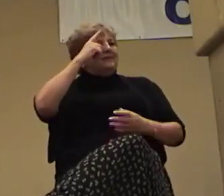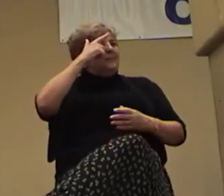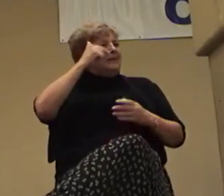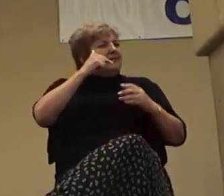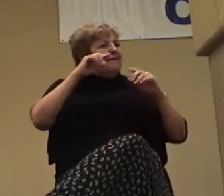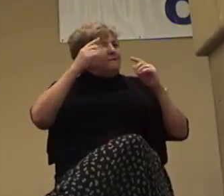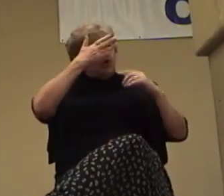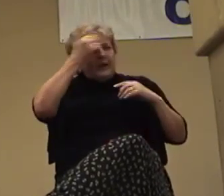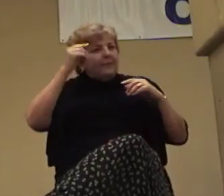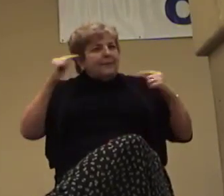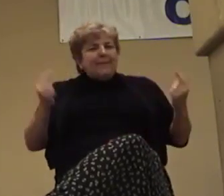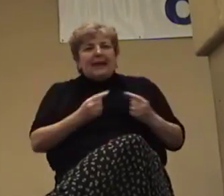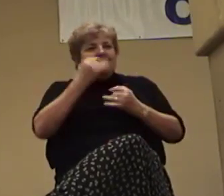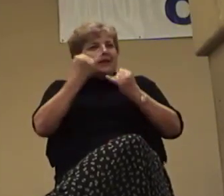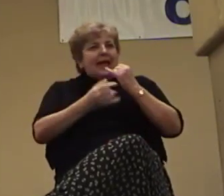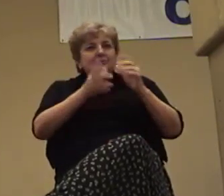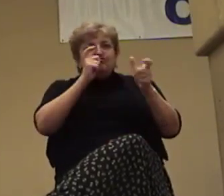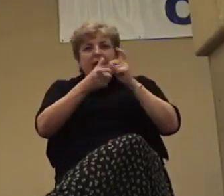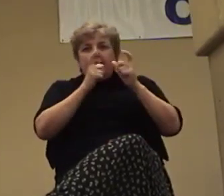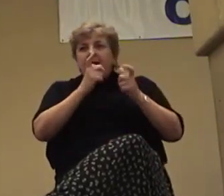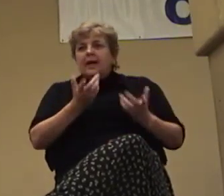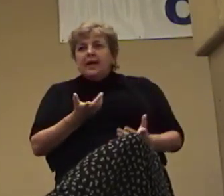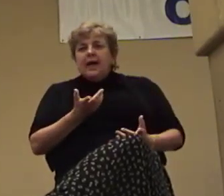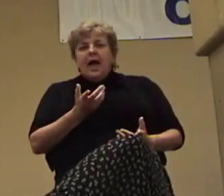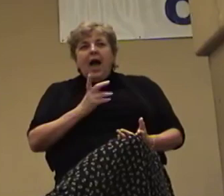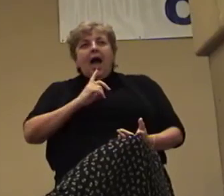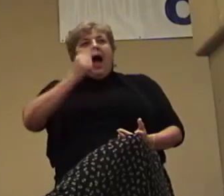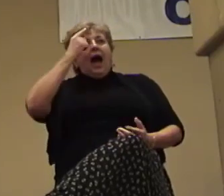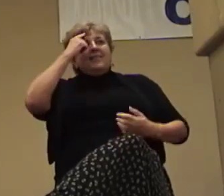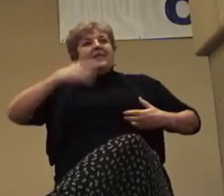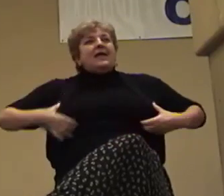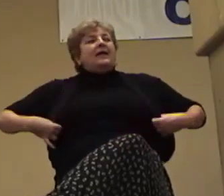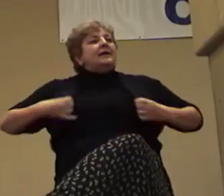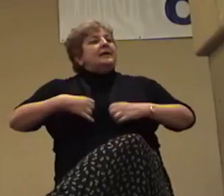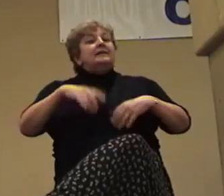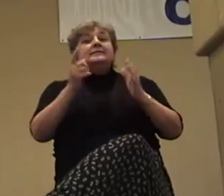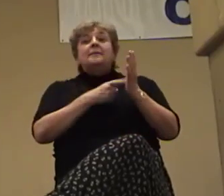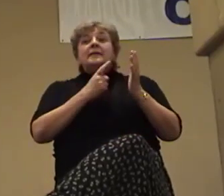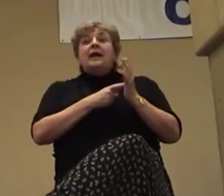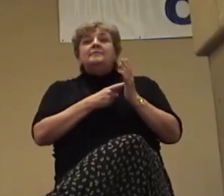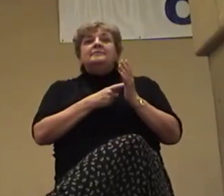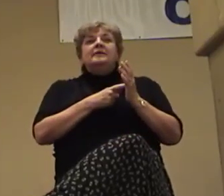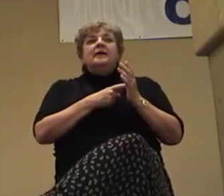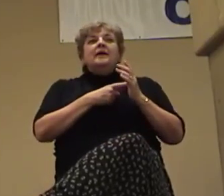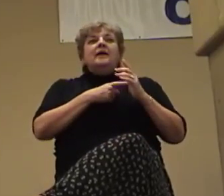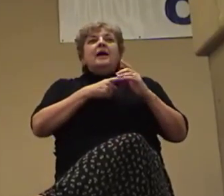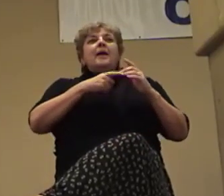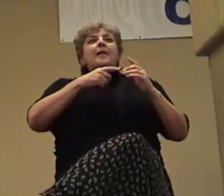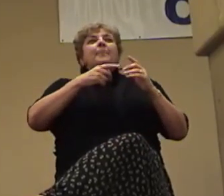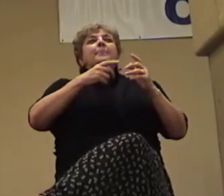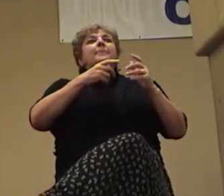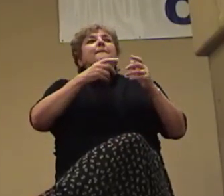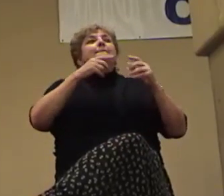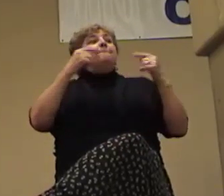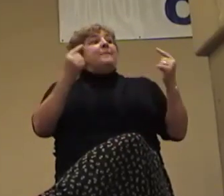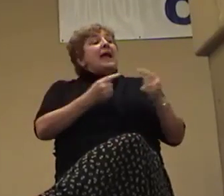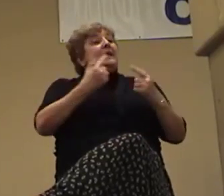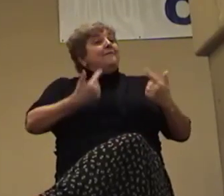drink. I believe that the pain of living sober starts to outweigh the pain of their last drink. It is so